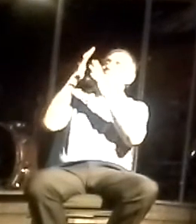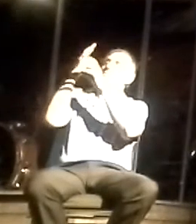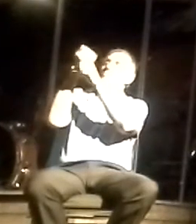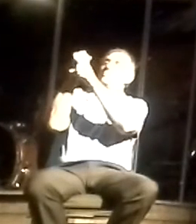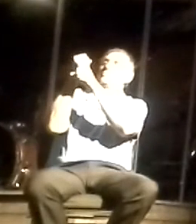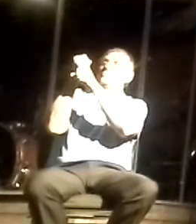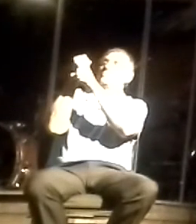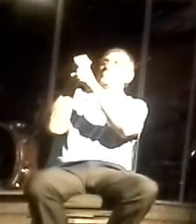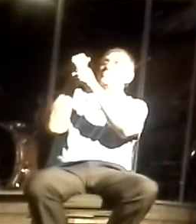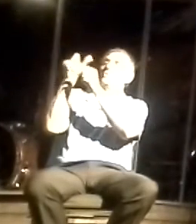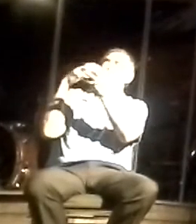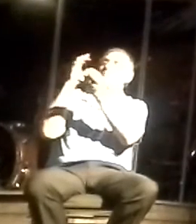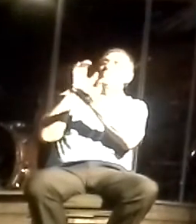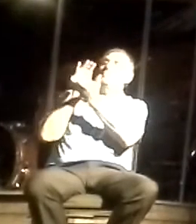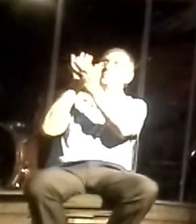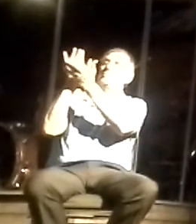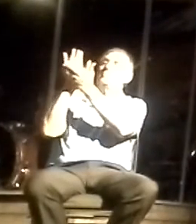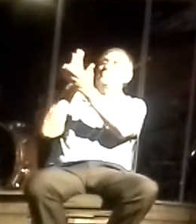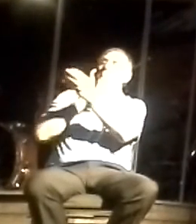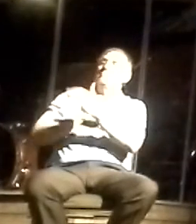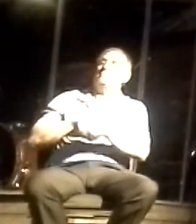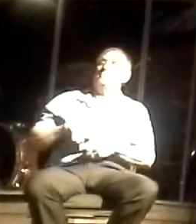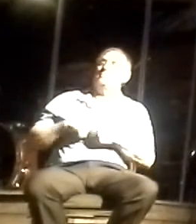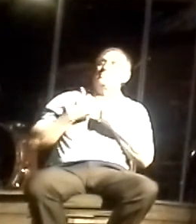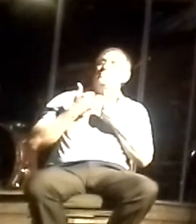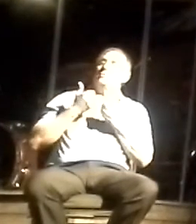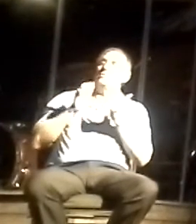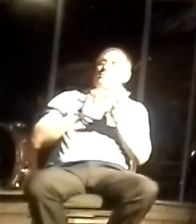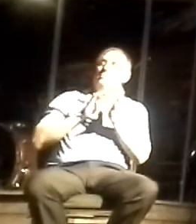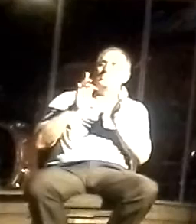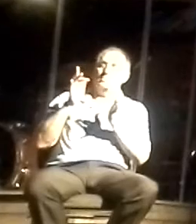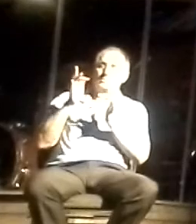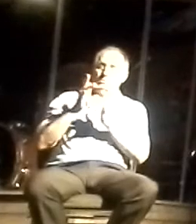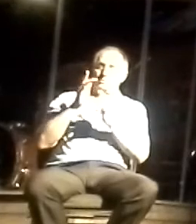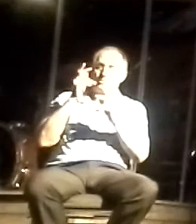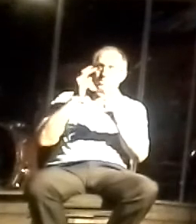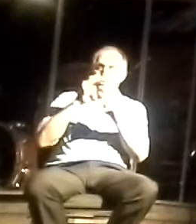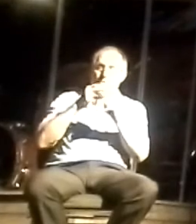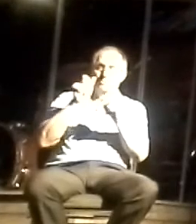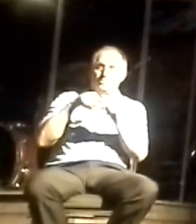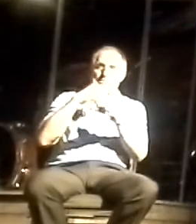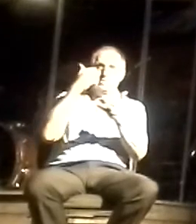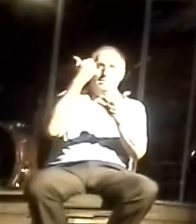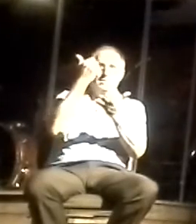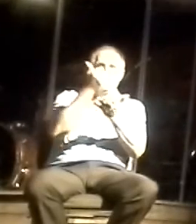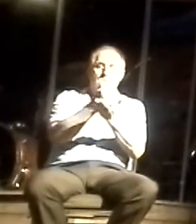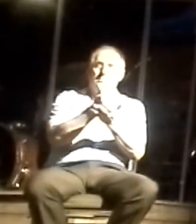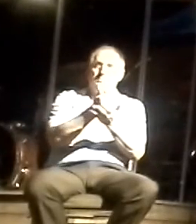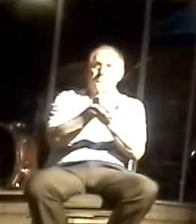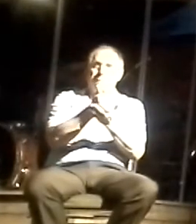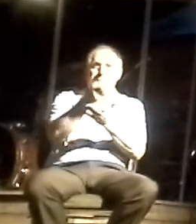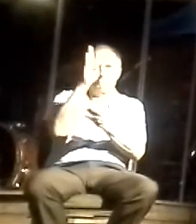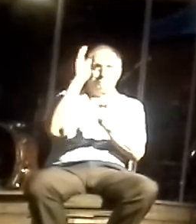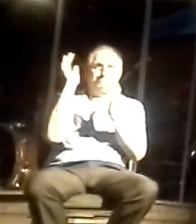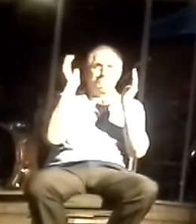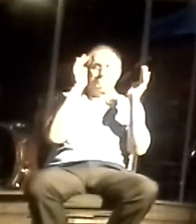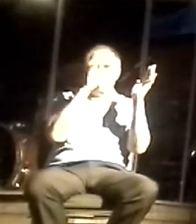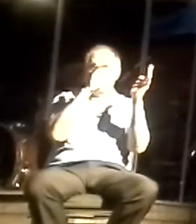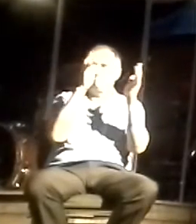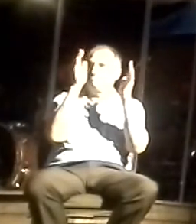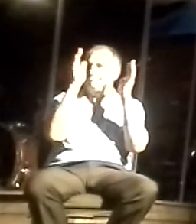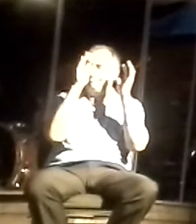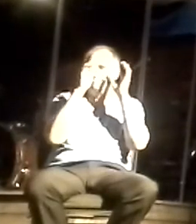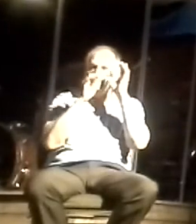you with everything in my life. In Jesus' name. And everyone said, amen. Amen. Let's give God a huge hand for